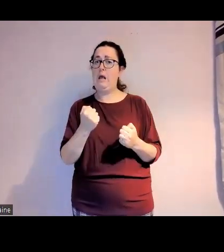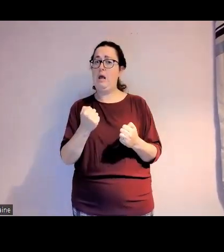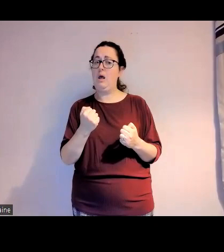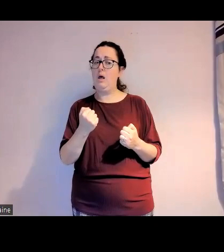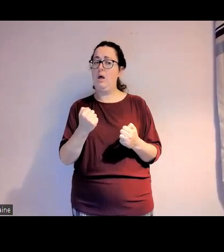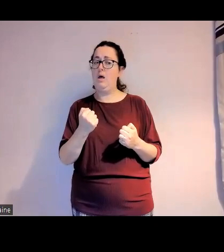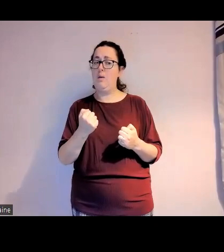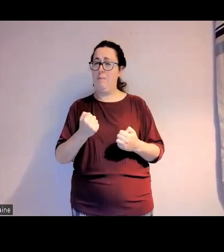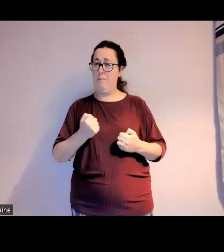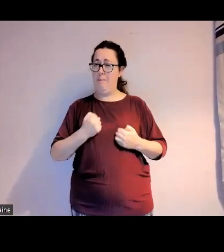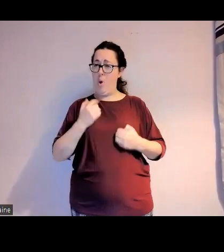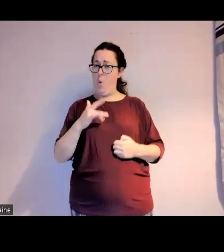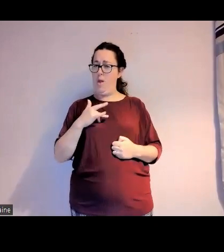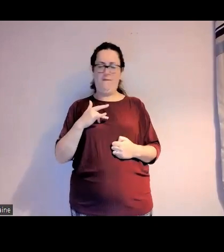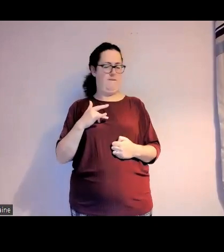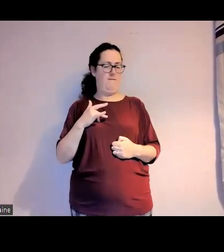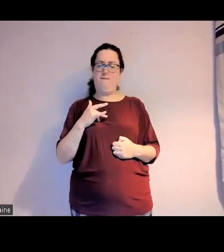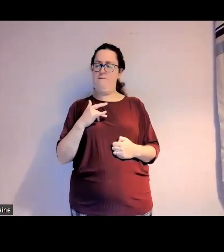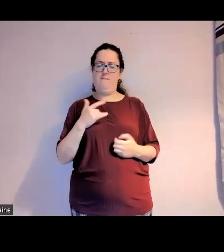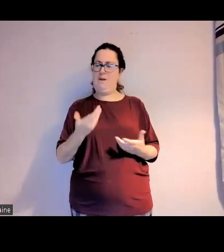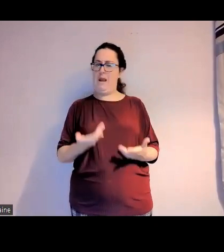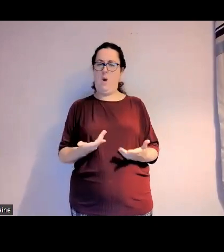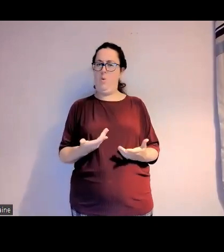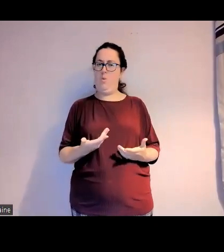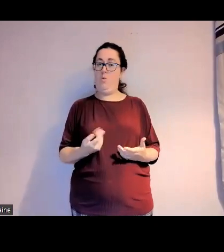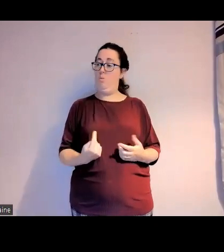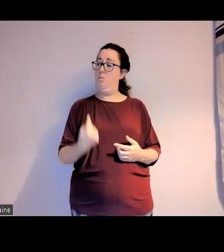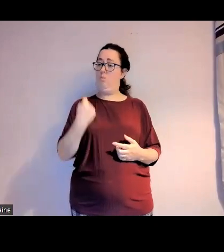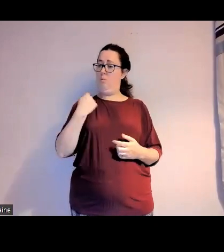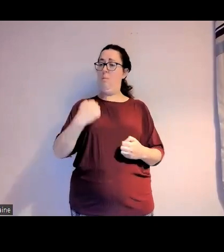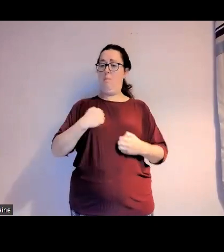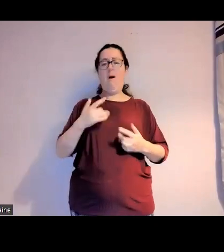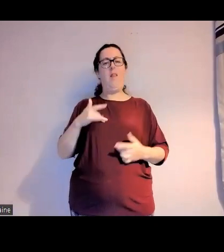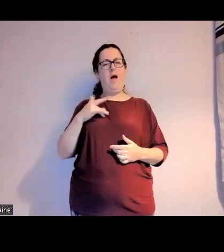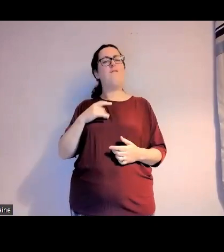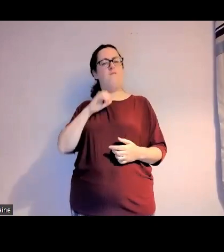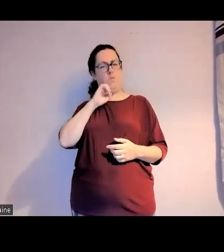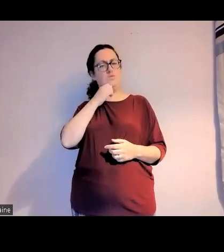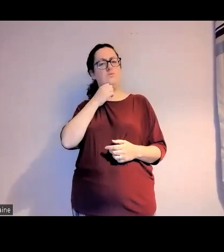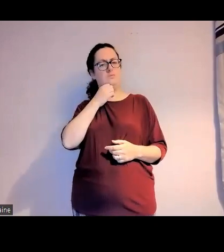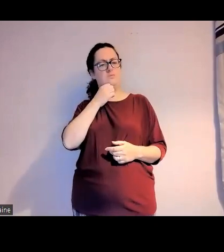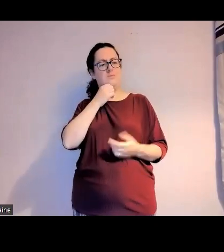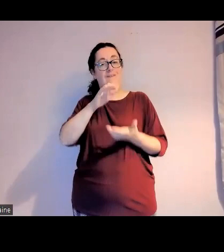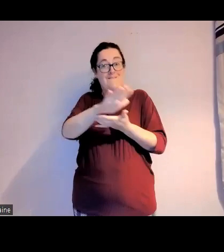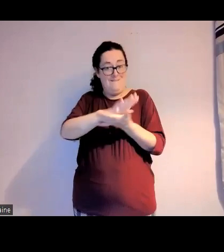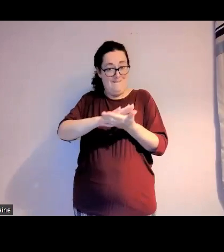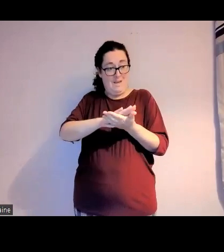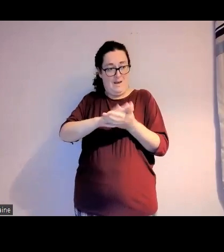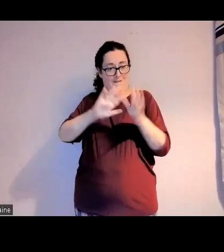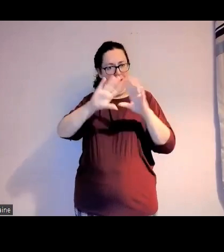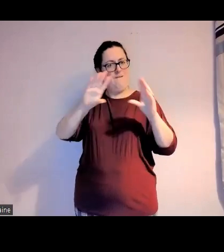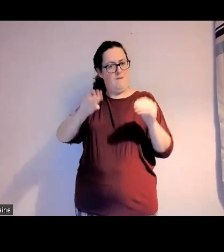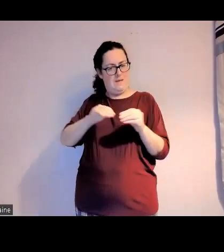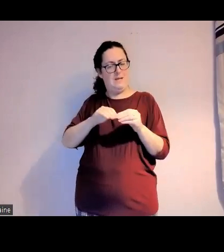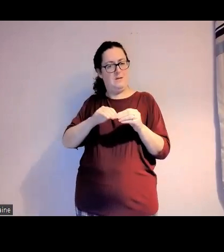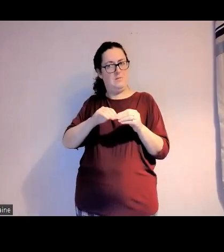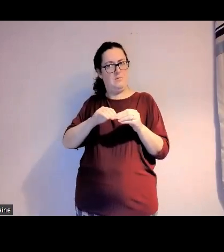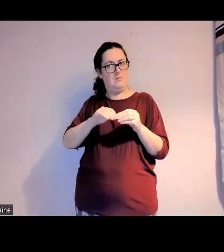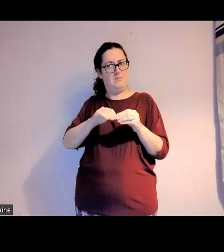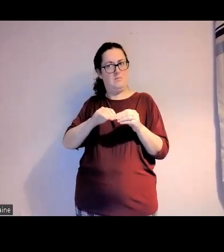this time. My own life I would have gladly given. I'd have forgiven all. Was I in need of forgiveness